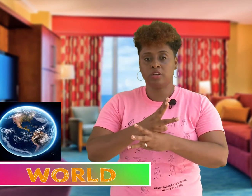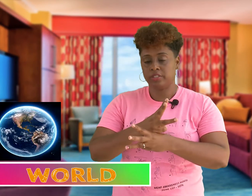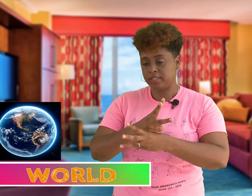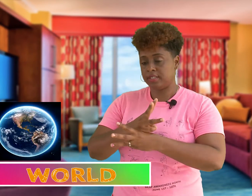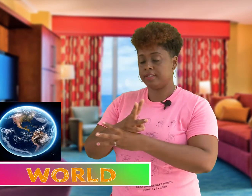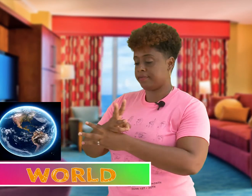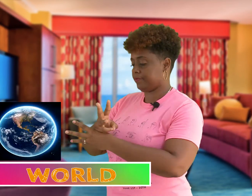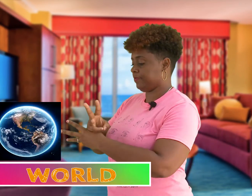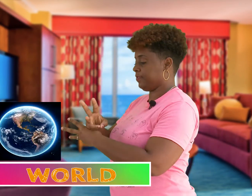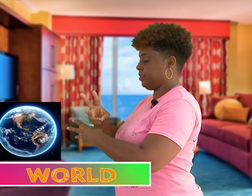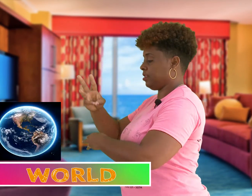World.